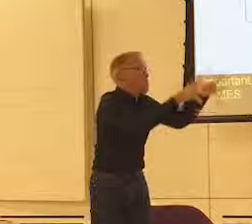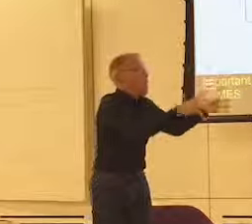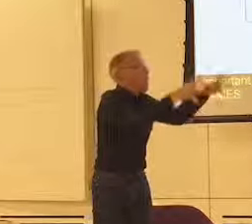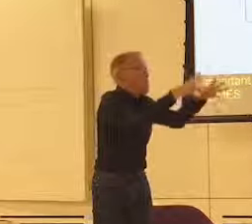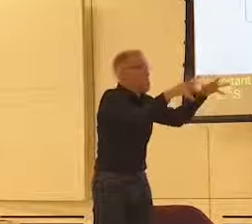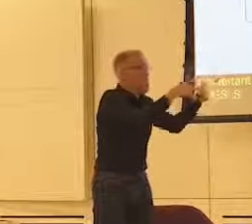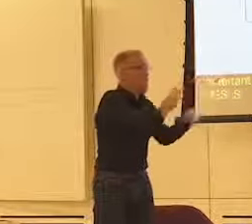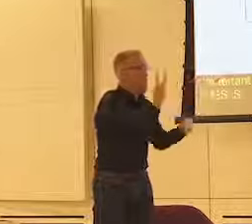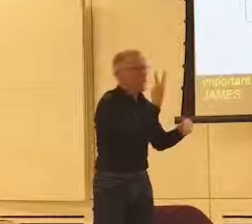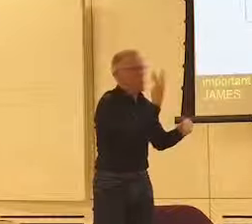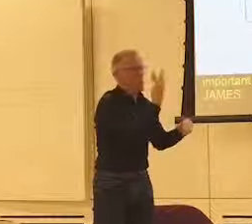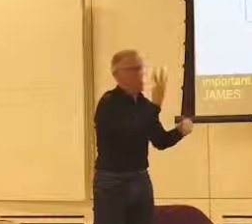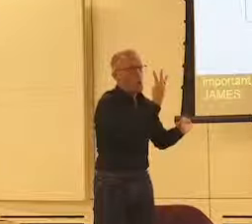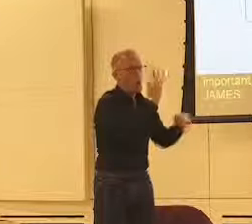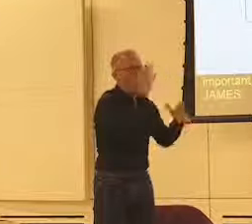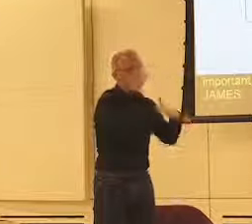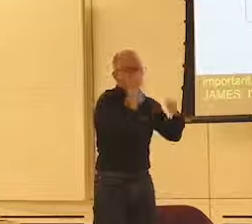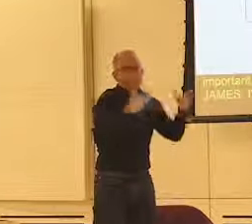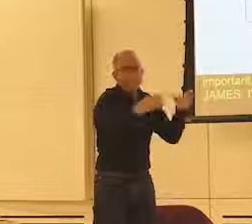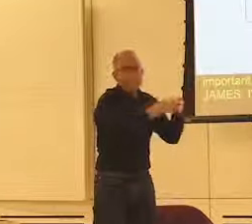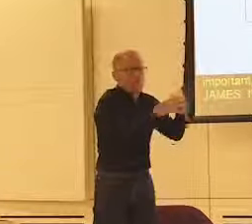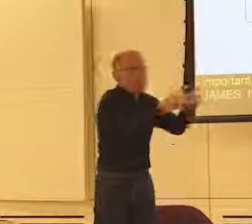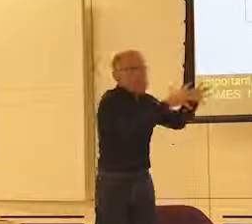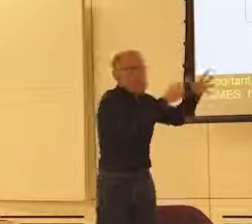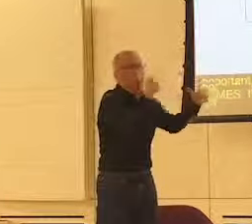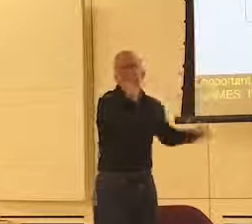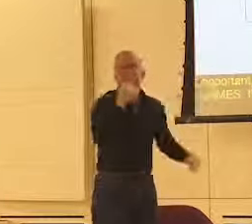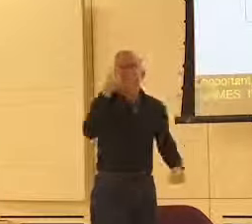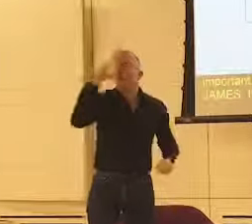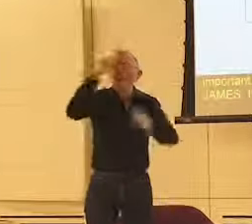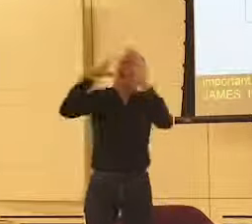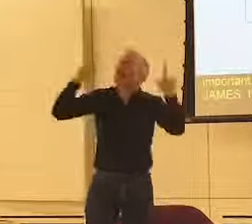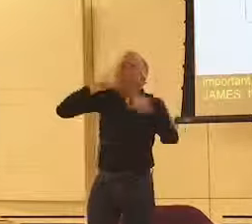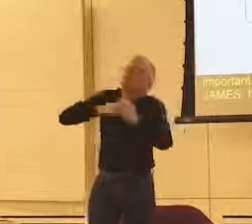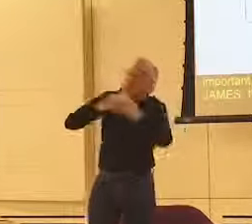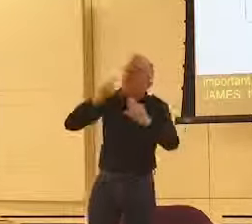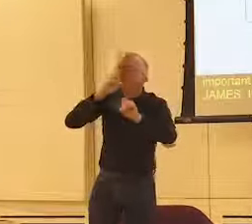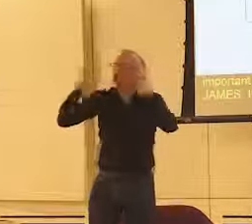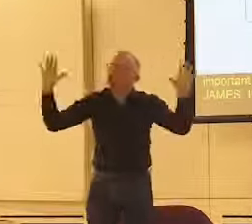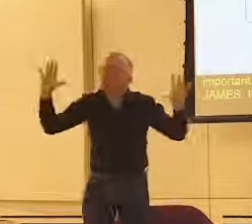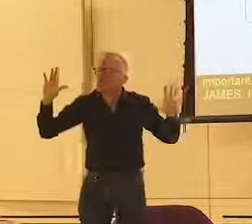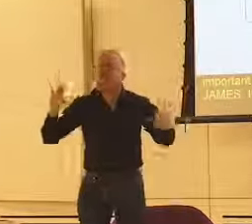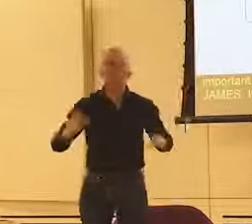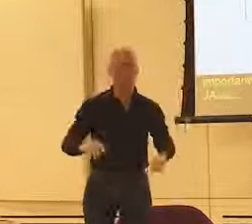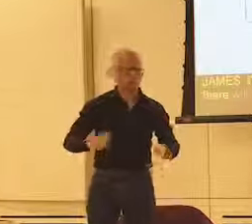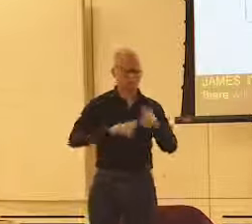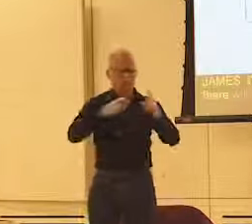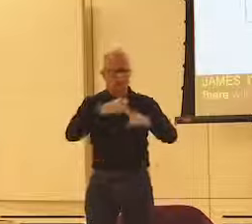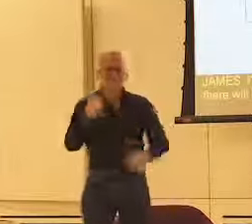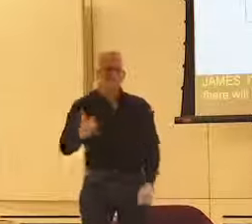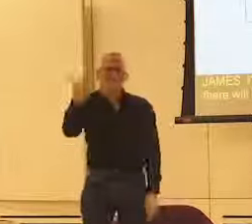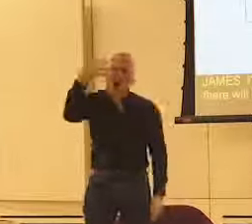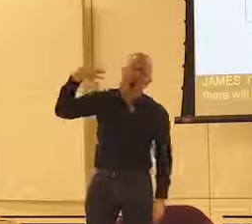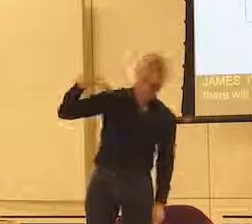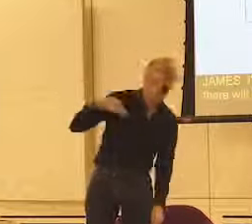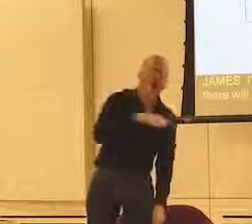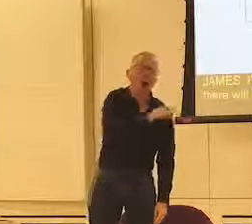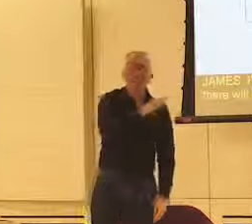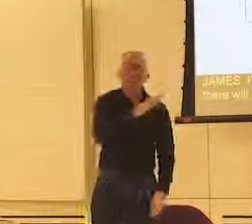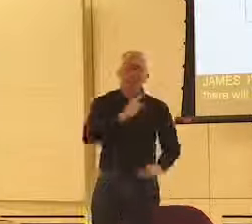I'm sure that the services will grow and that there'll be several more teams providing the service. Let's say we